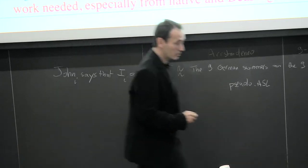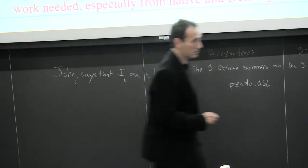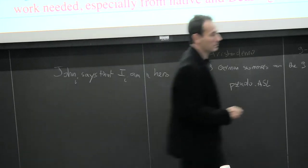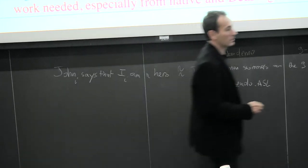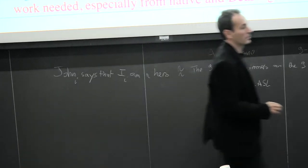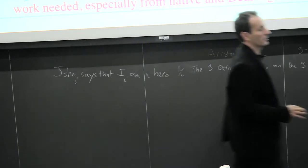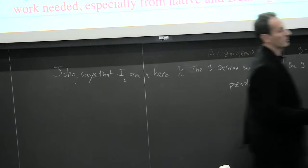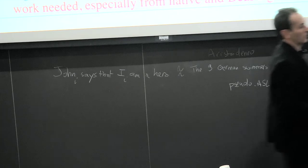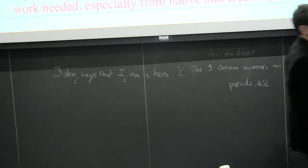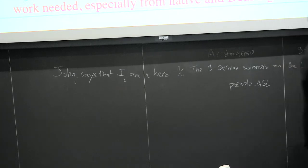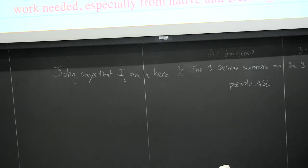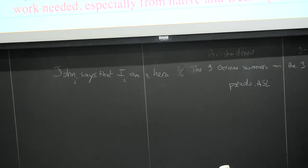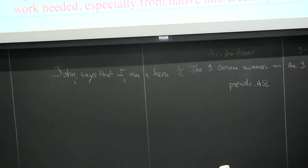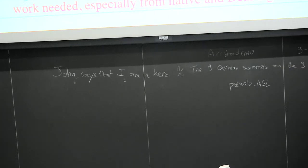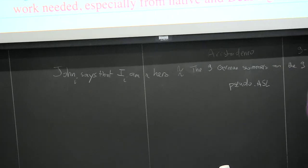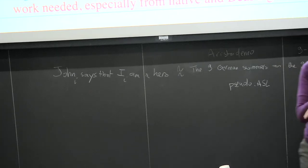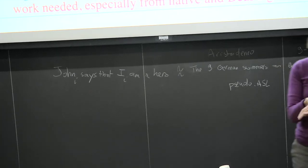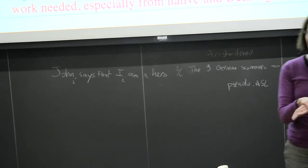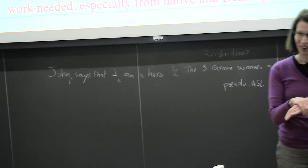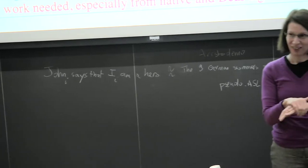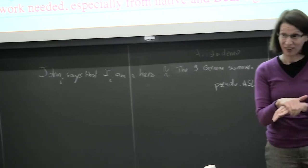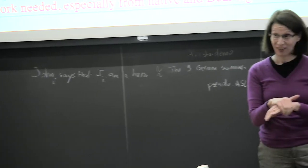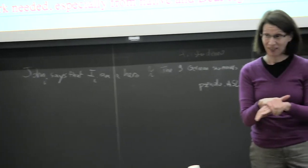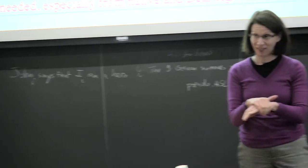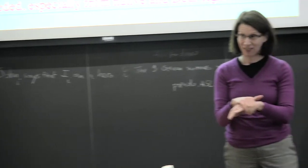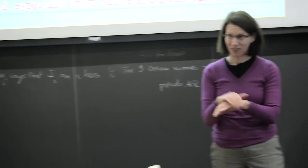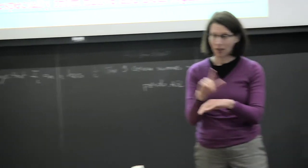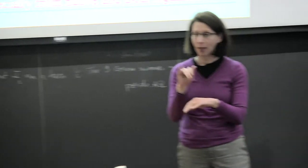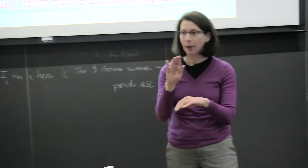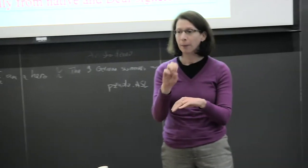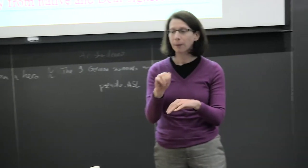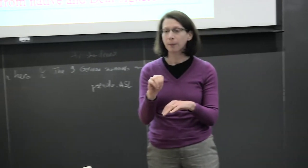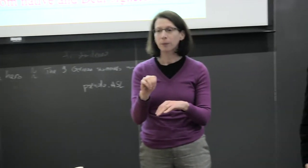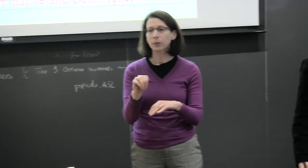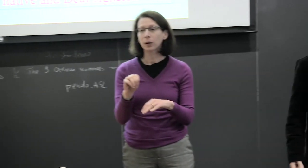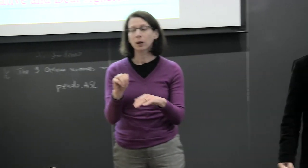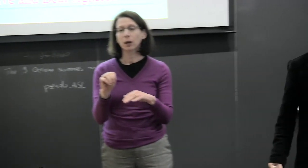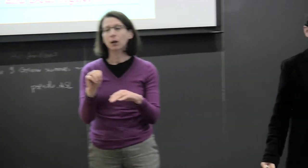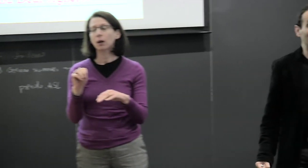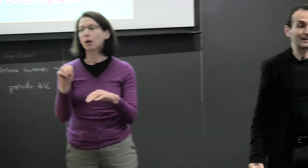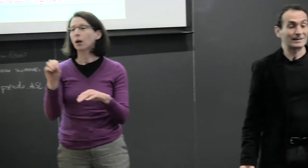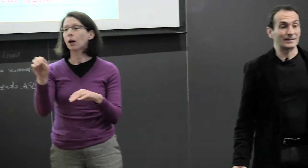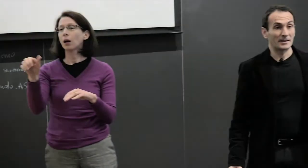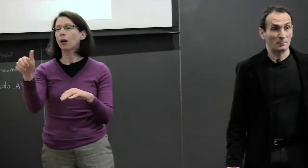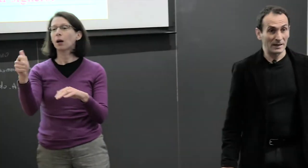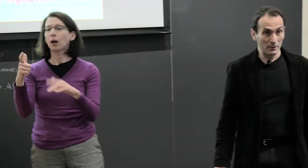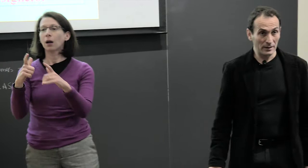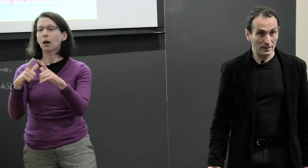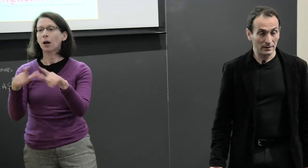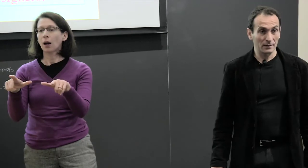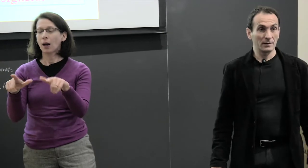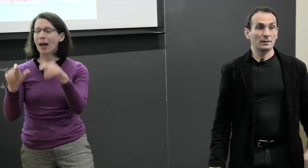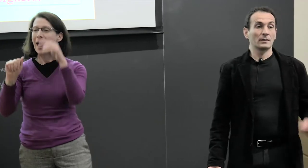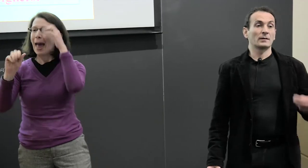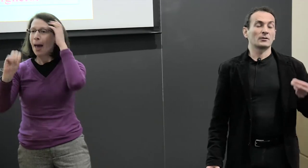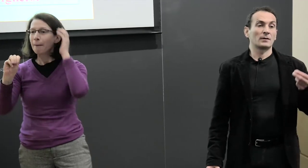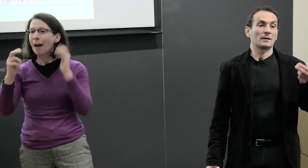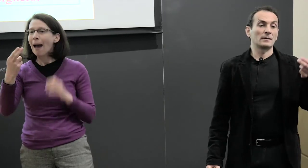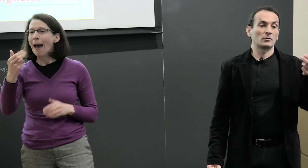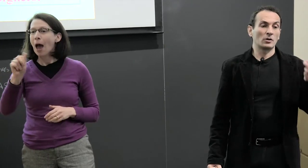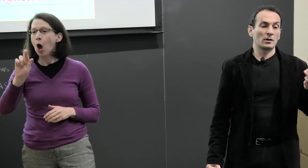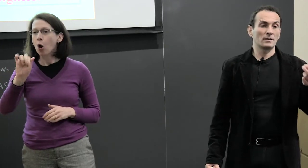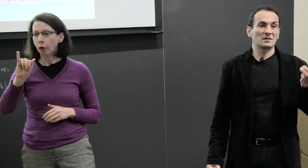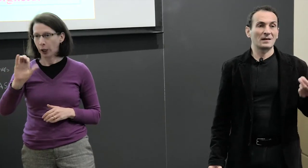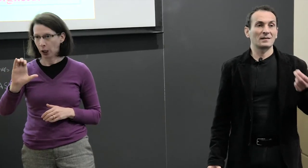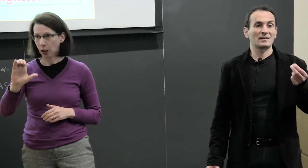Not English, but the claim was that in a language like Amharic,